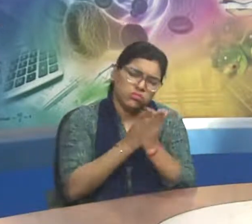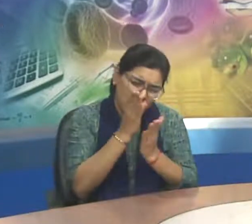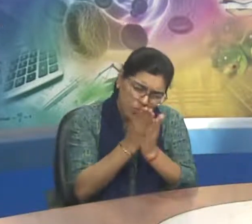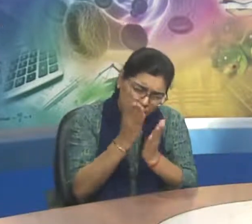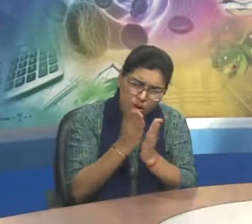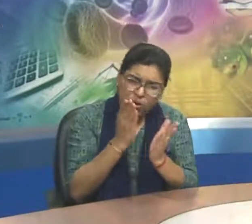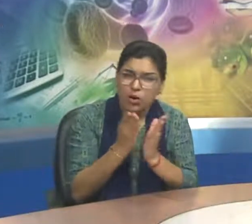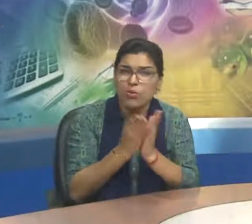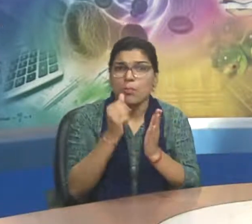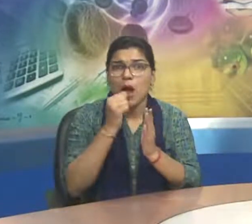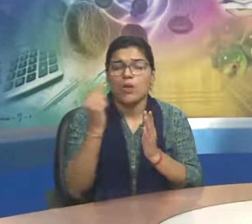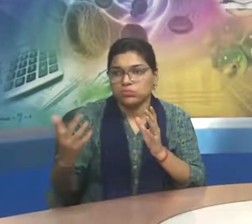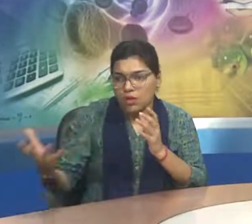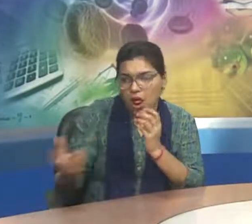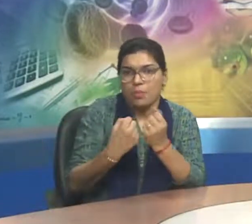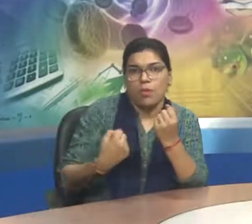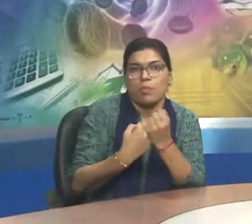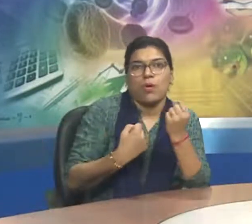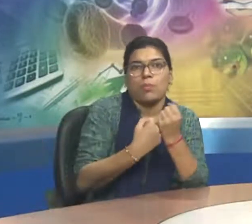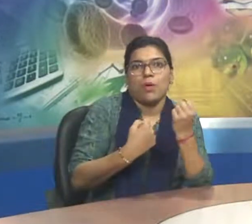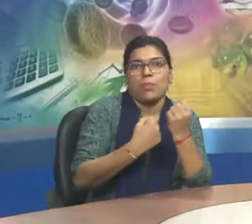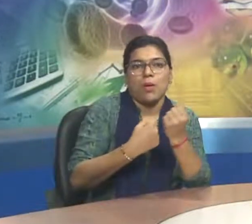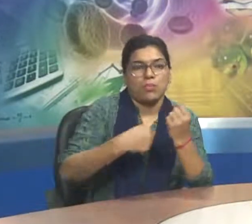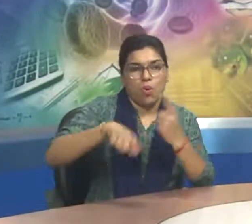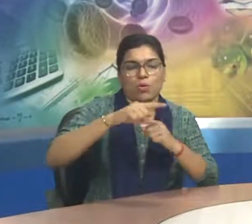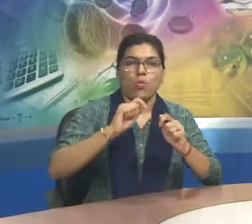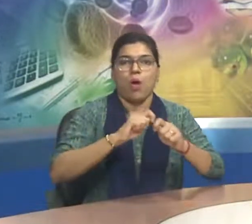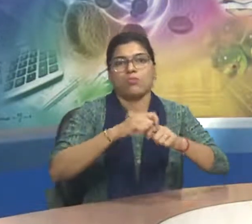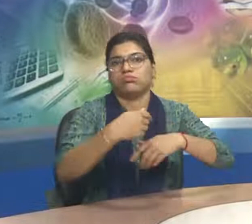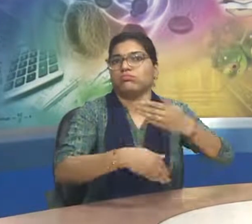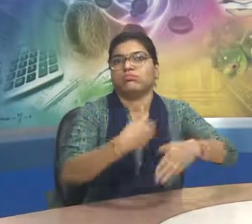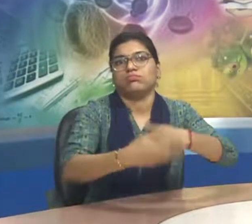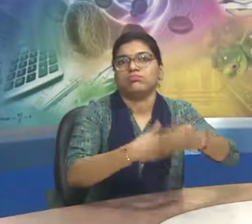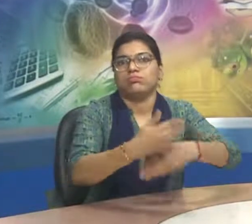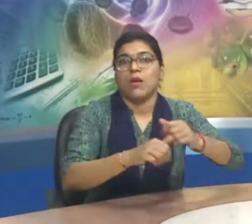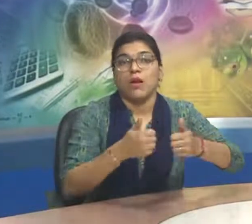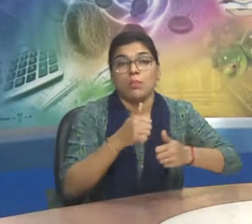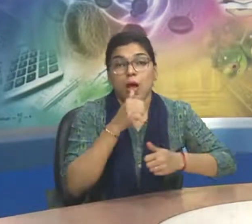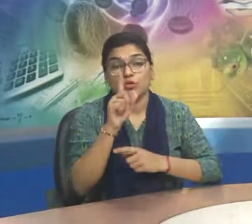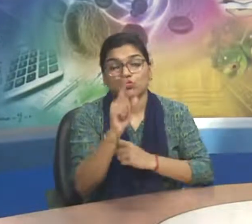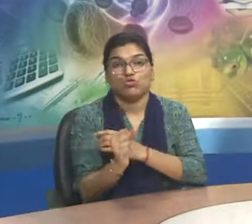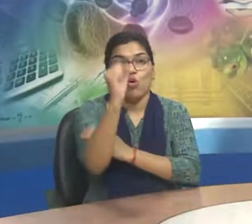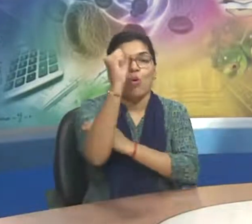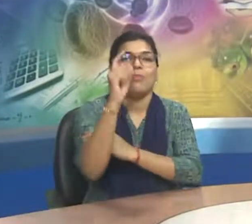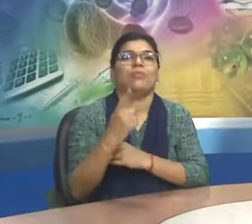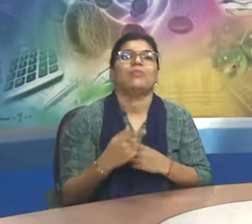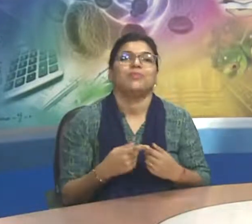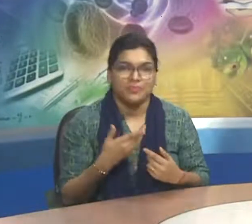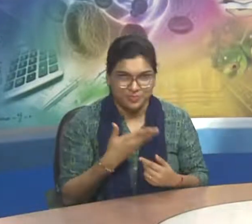very important for human life. It supports the human survival.